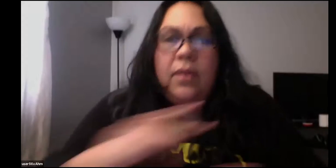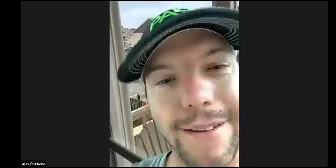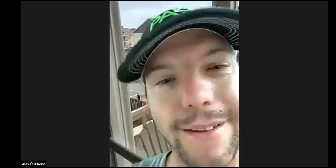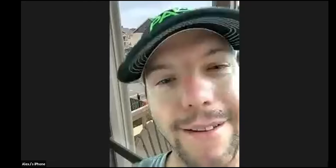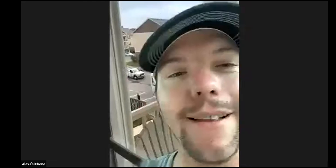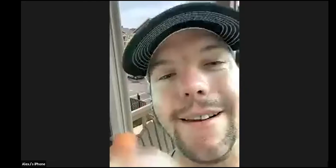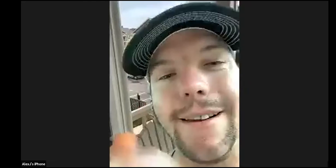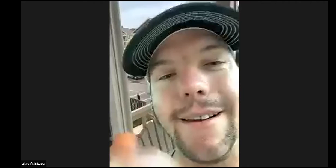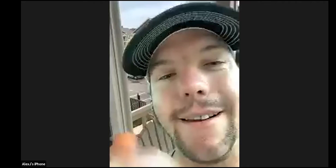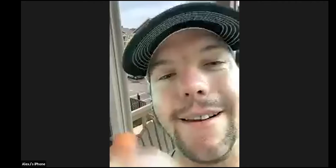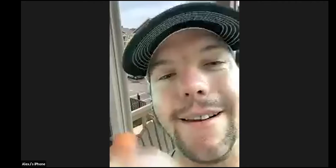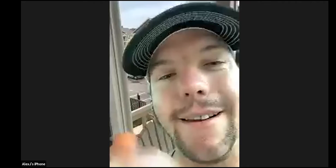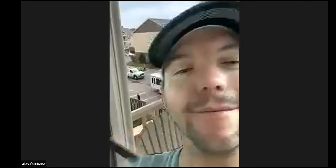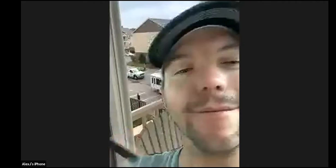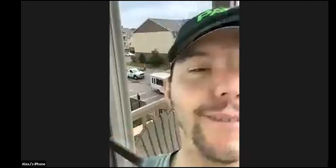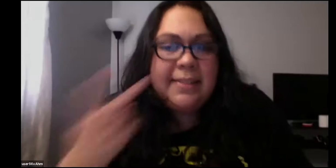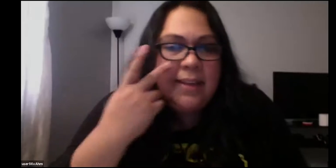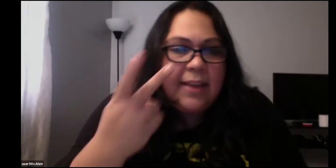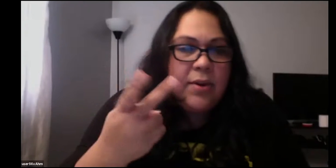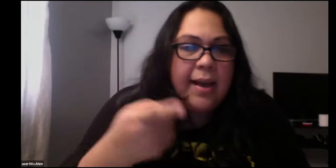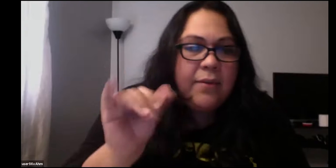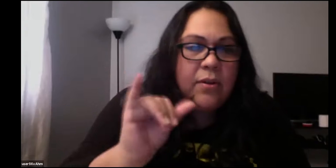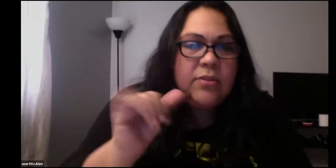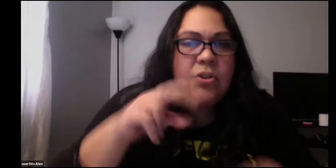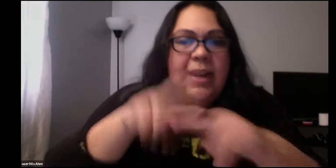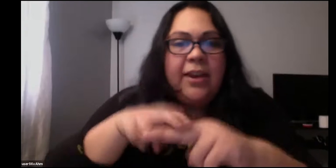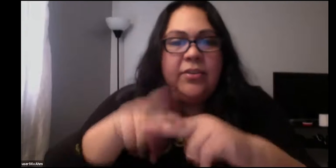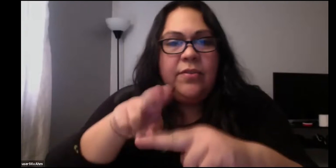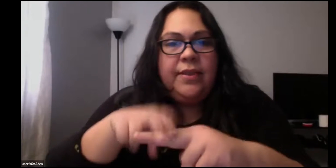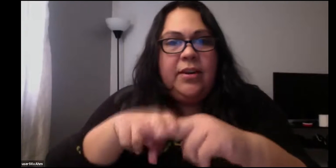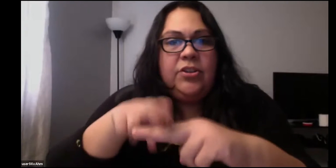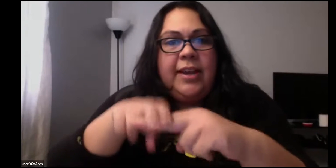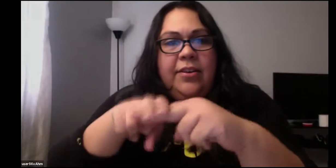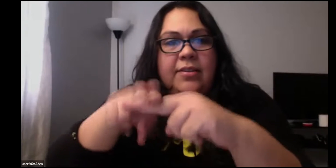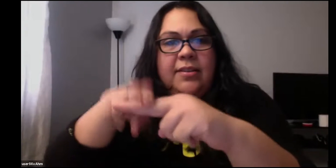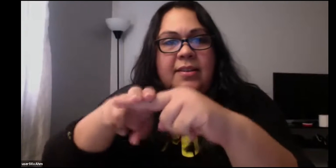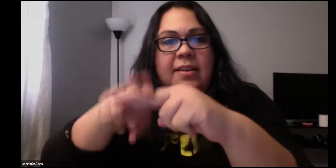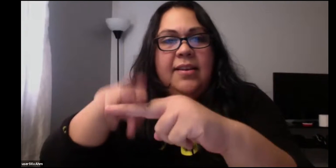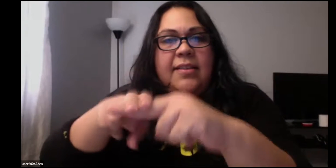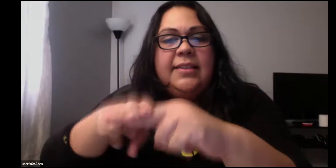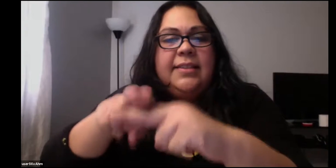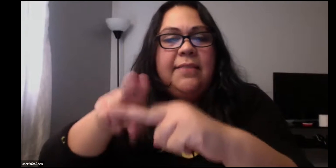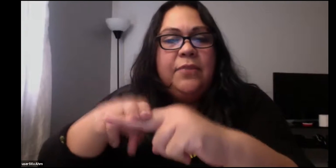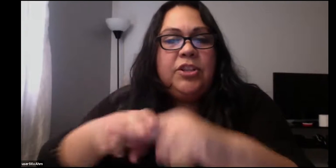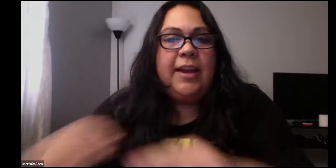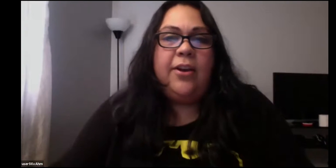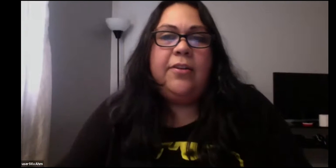that, okay? And I see that you have also chairs over there, chairs. This is a sign for chair.